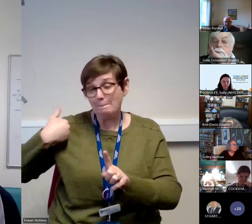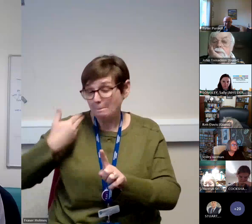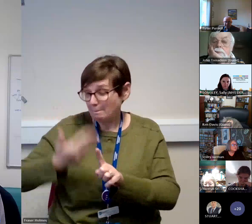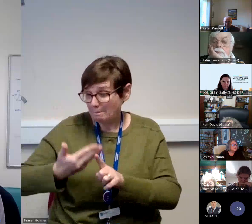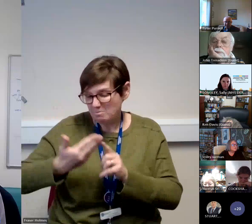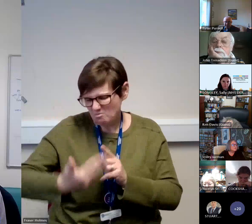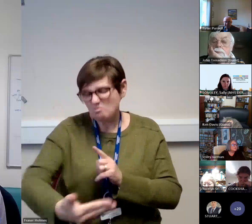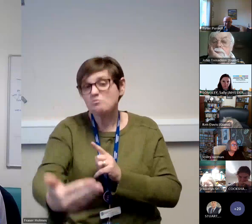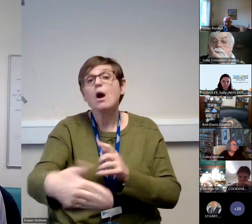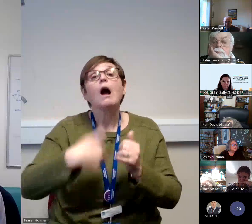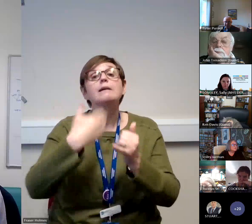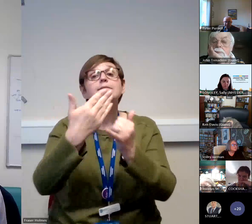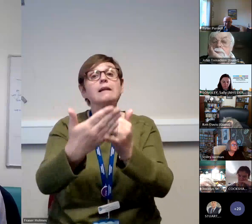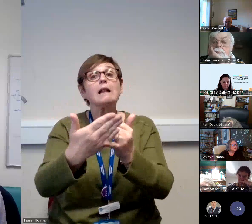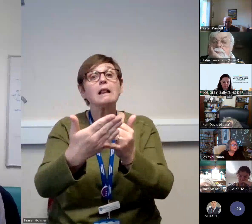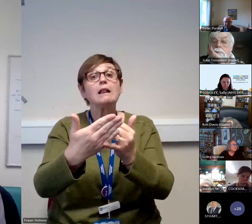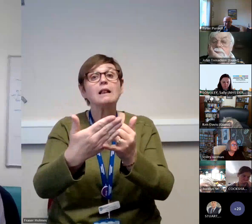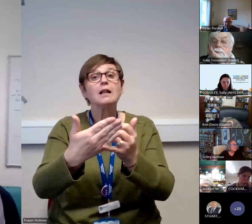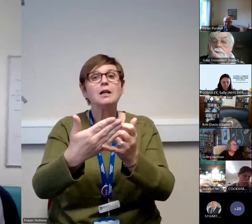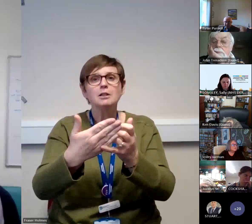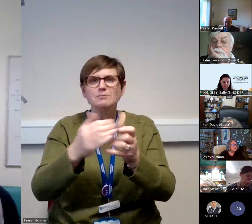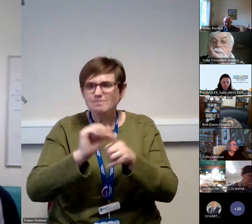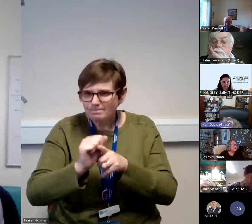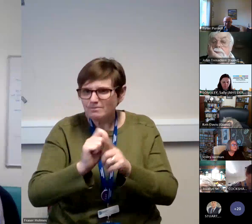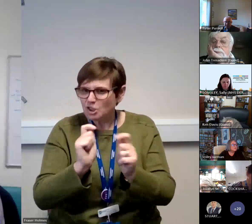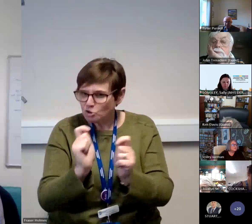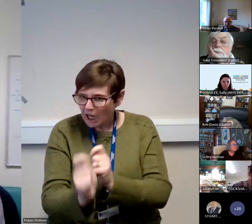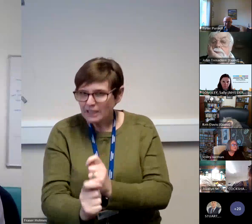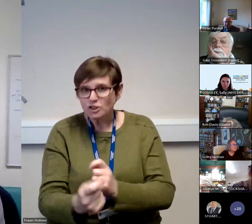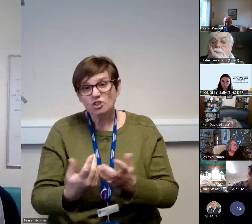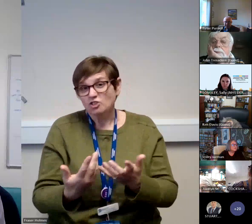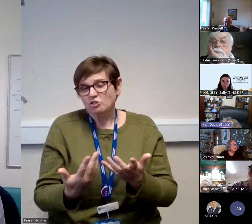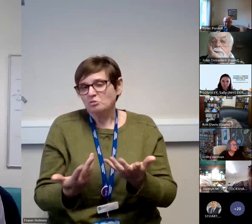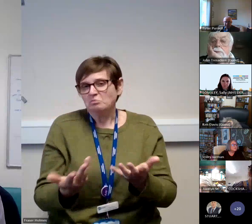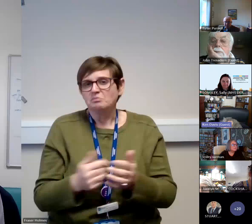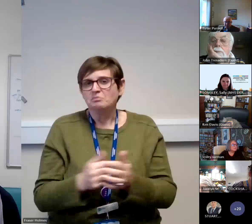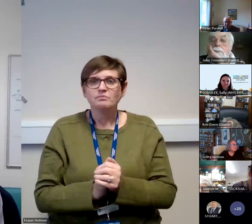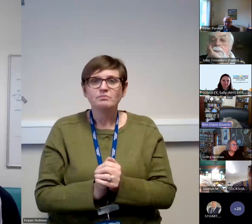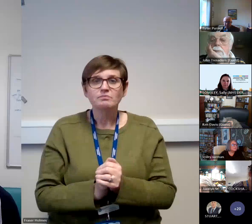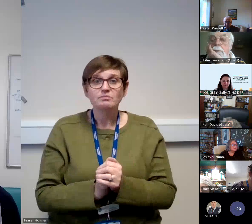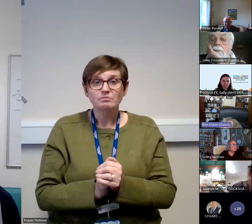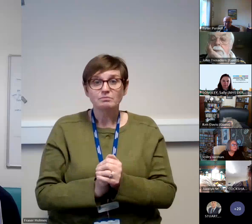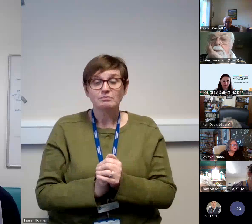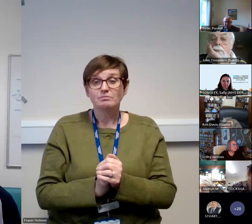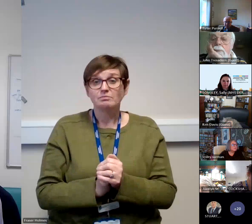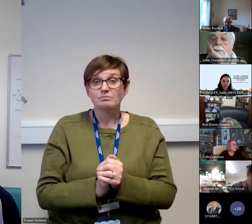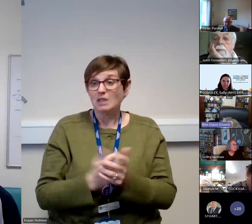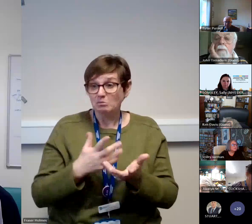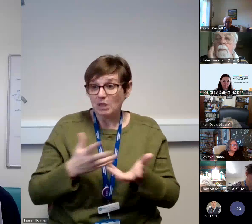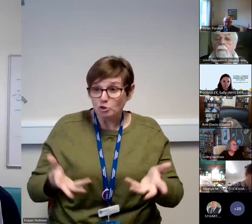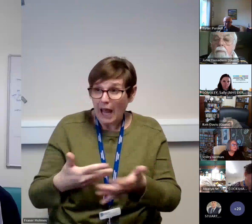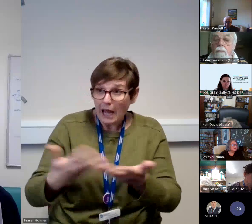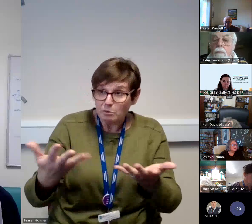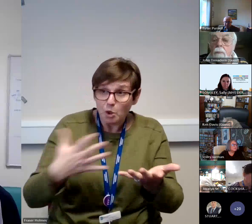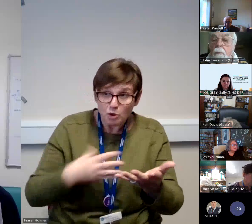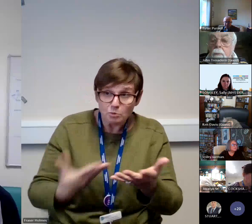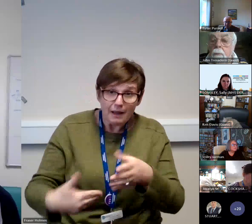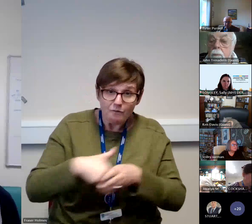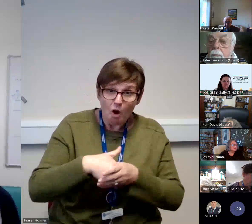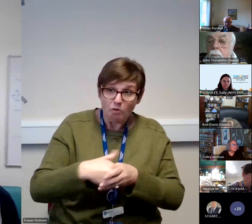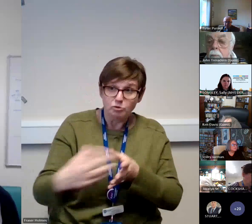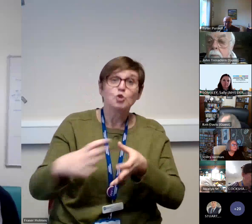guess, until we do the work that changes some of that. And, you know, I'd encourage anybody that wants to be involved in that to get